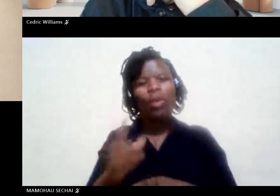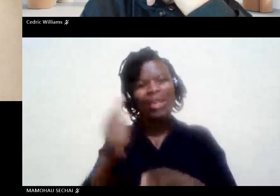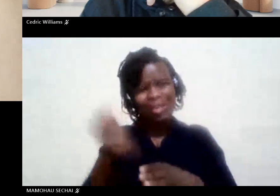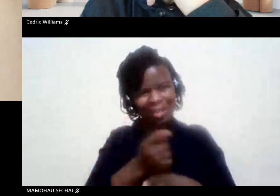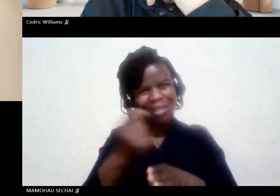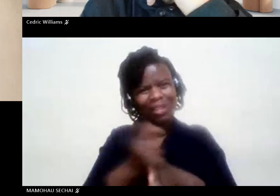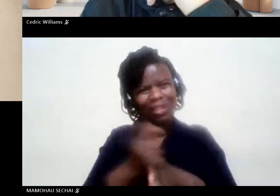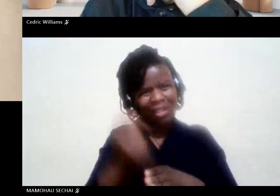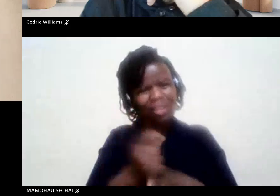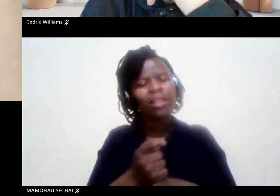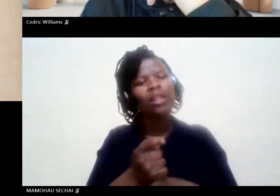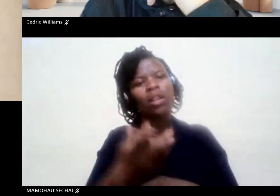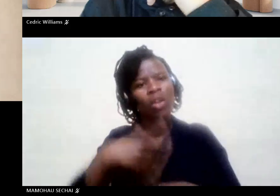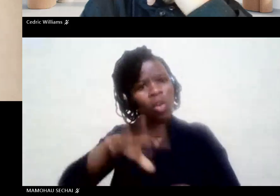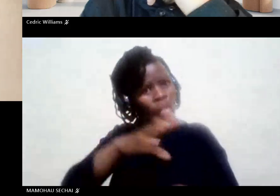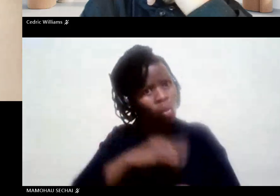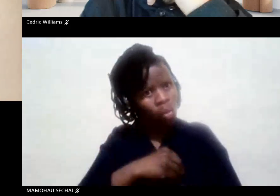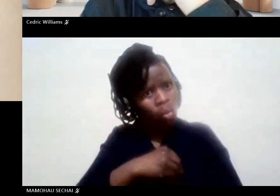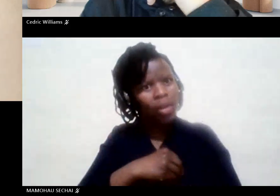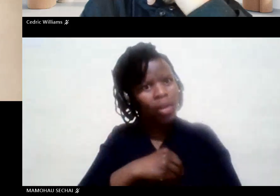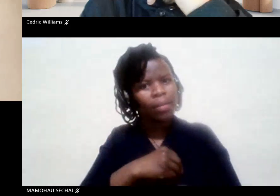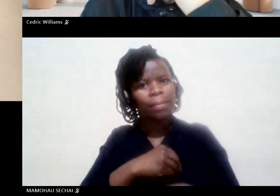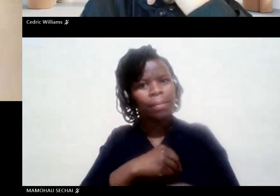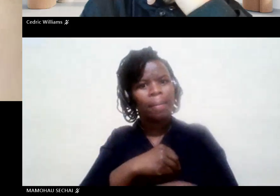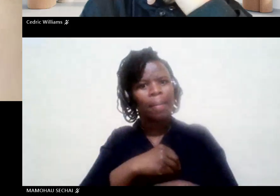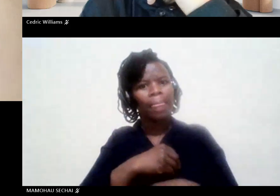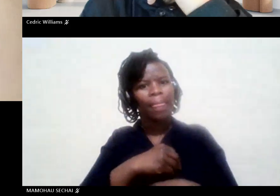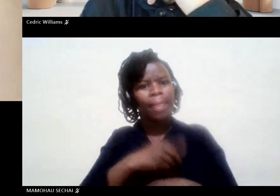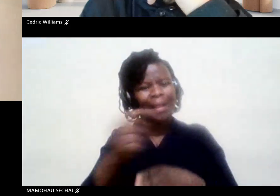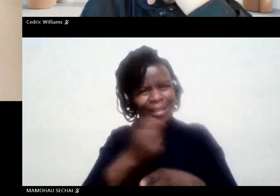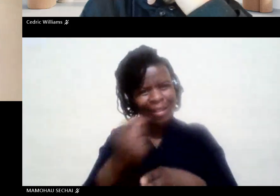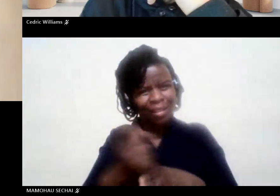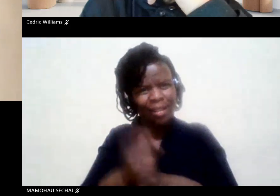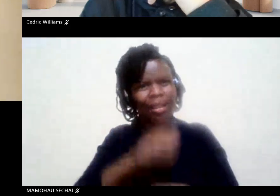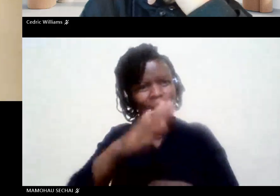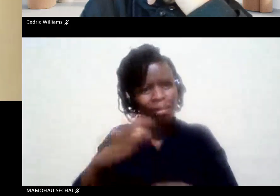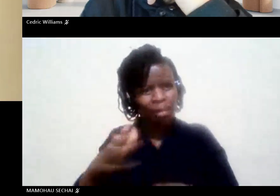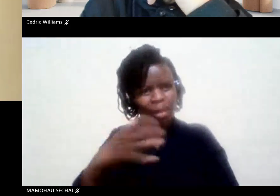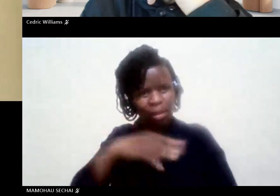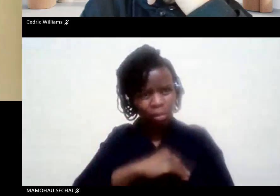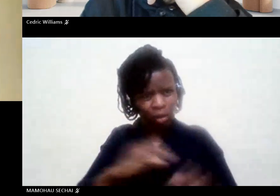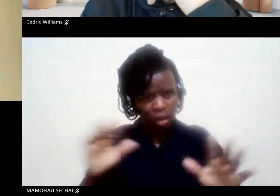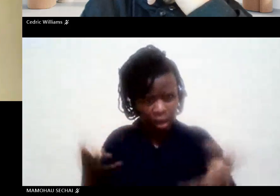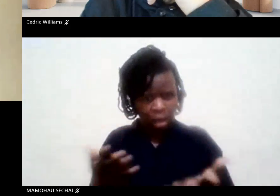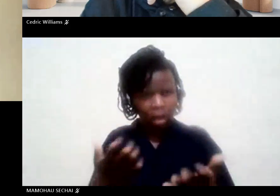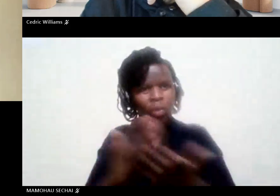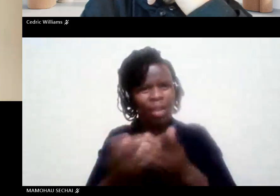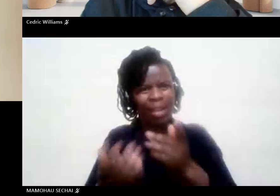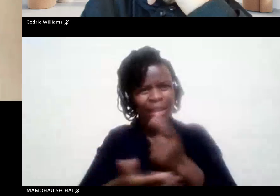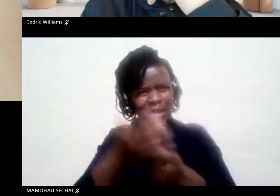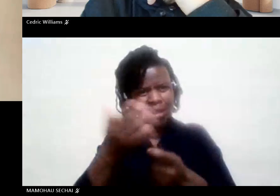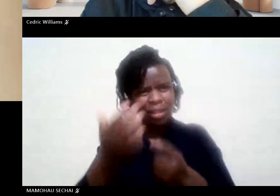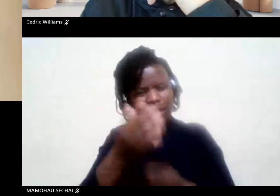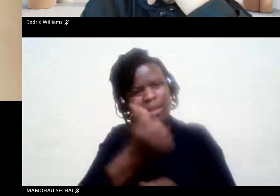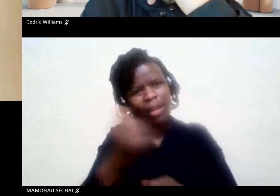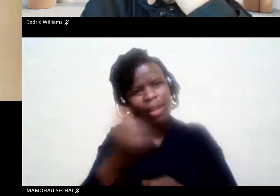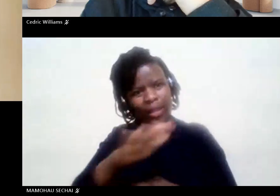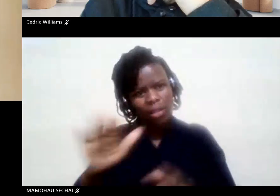raise children to be respectful of other children? Very, very, very, very important. So I wanted to bring that part